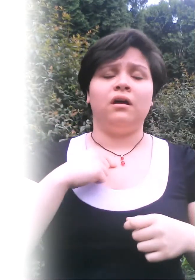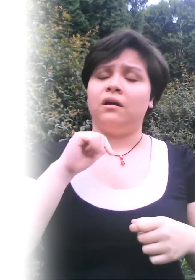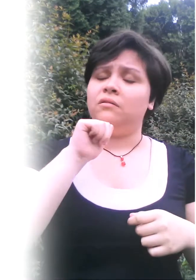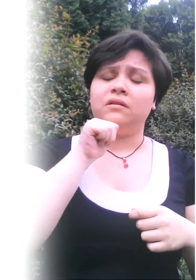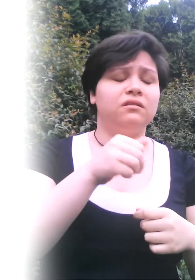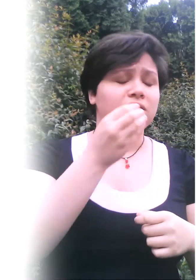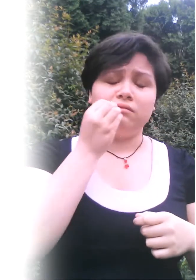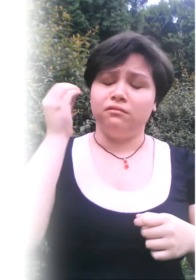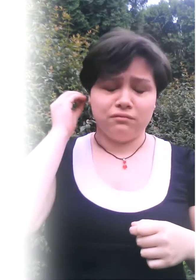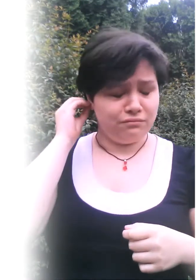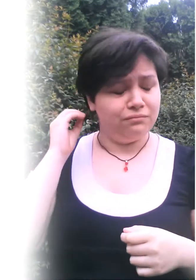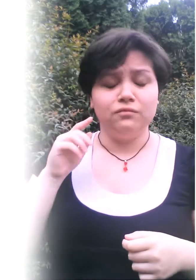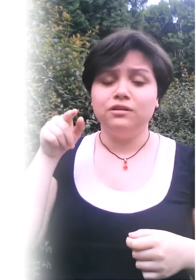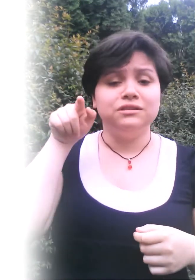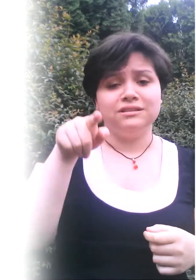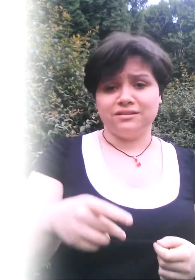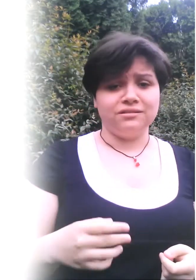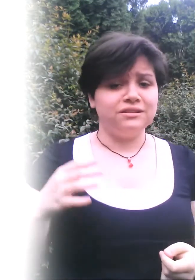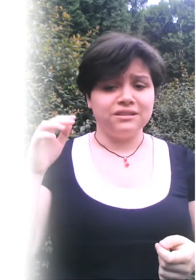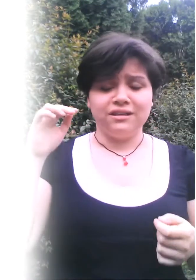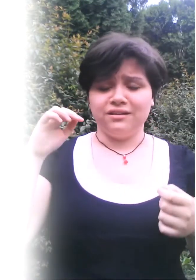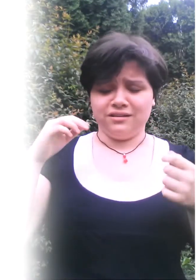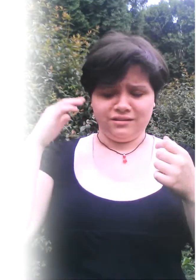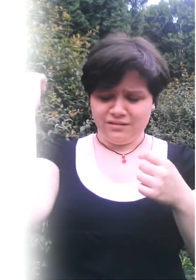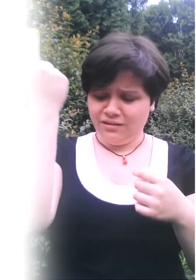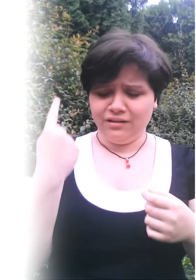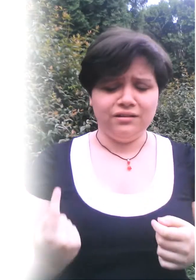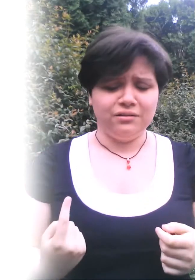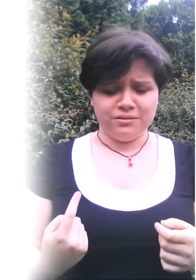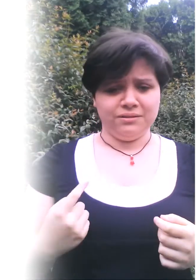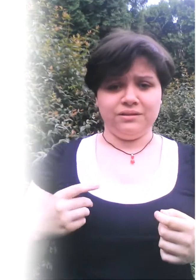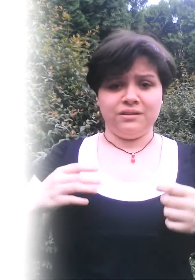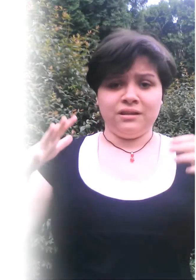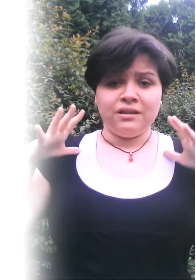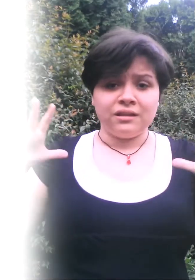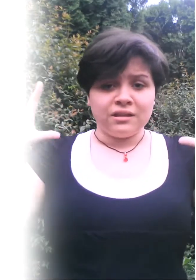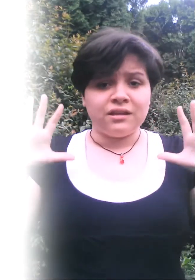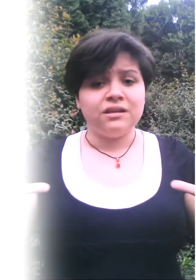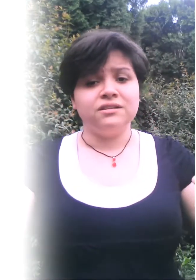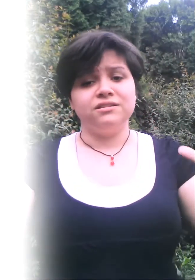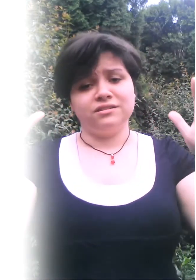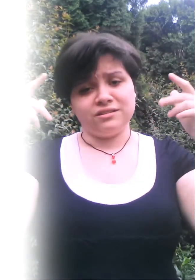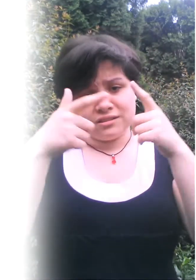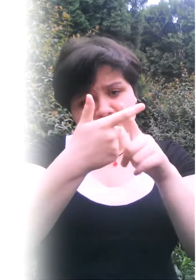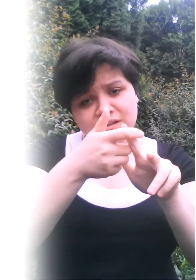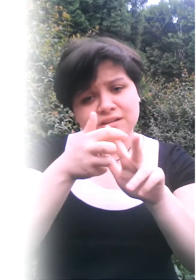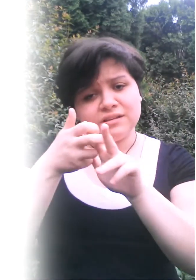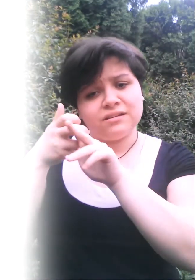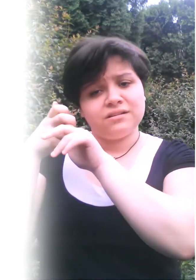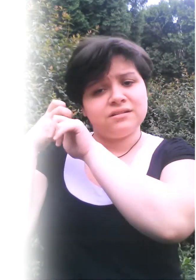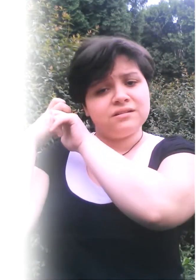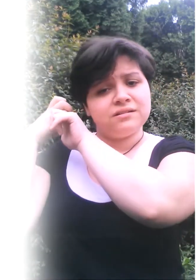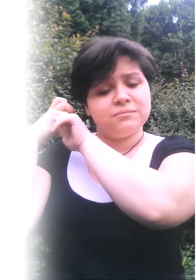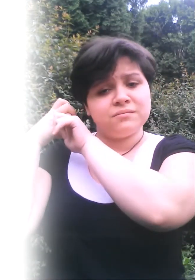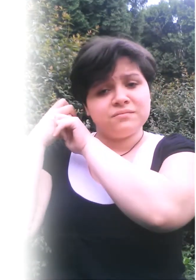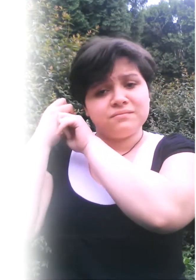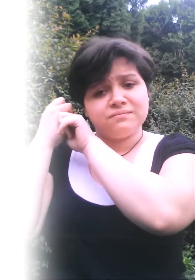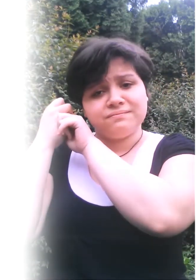One day while I was not at home, while she was there and all alone, the angels